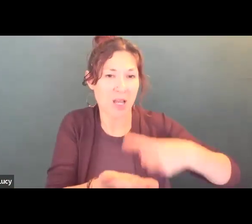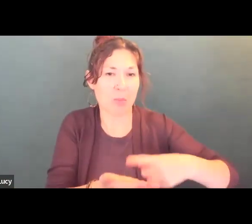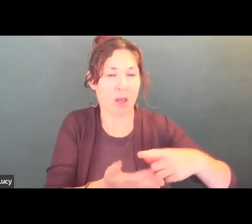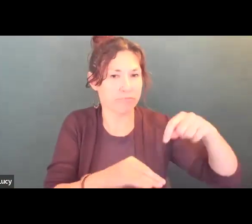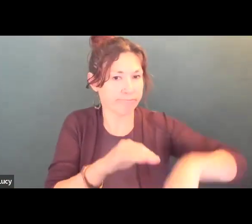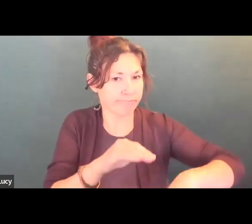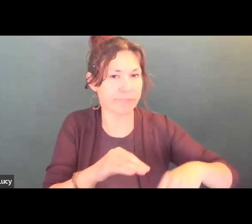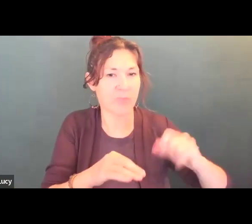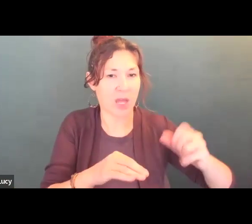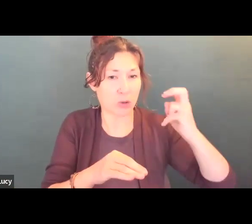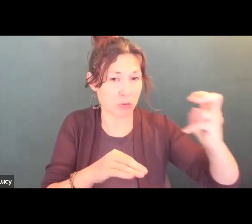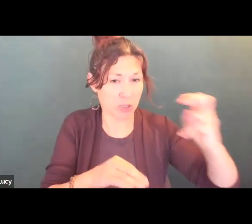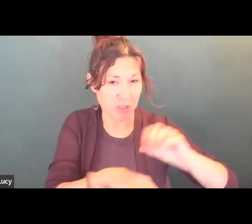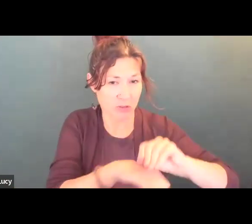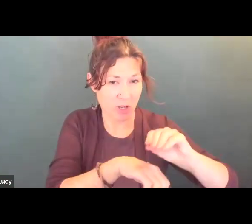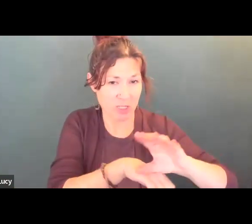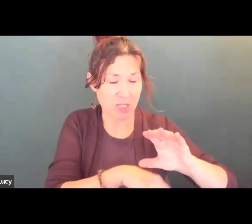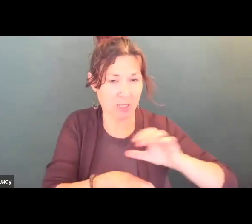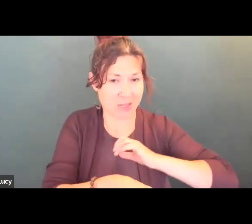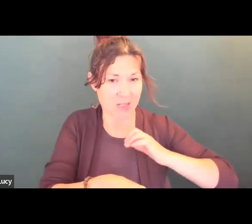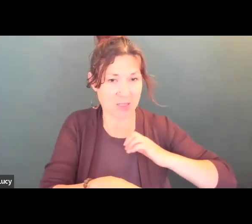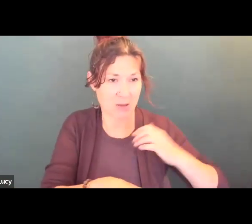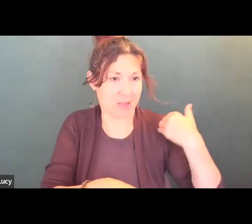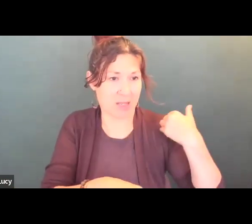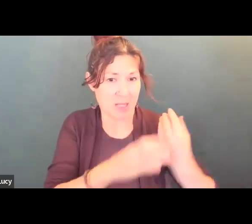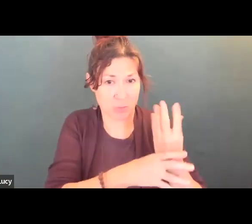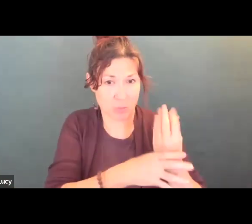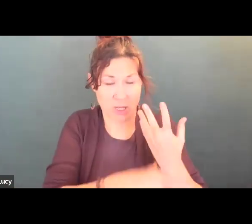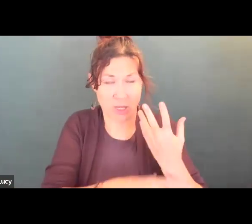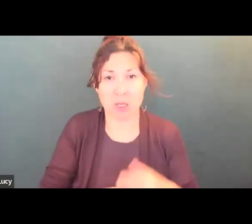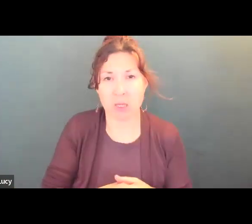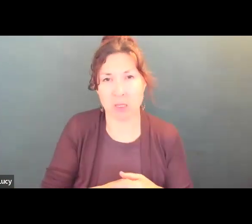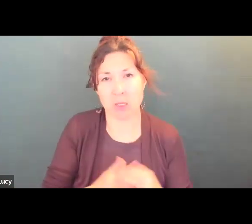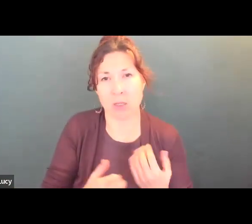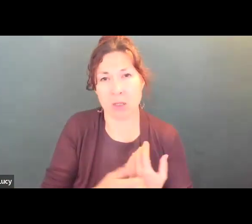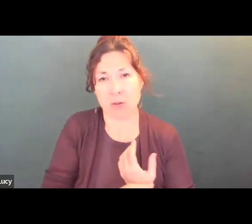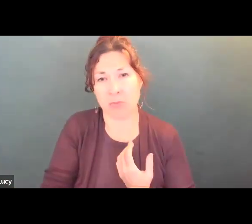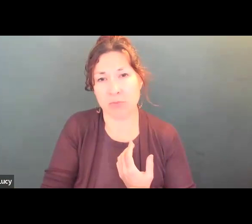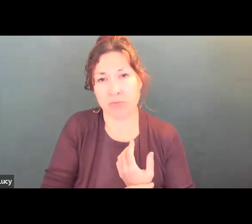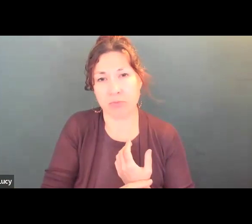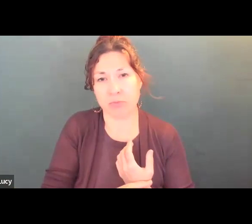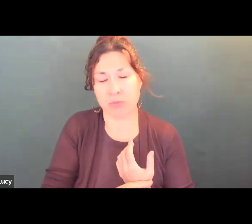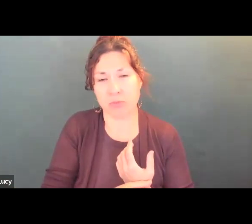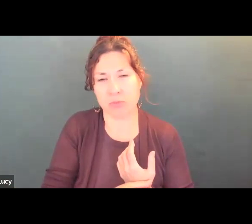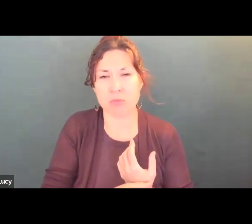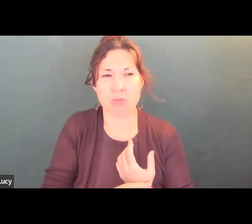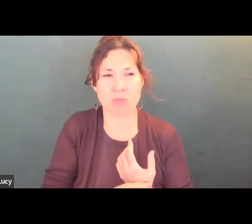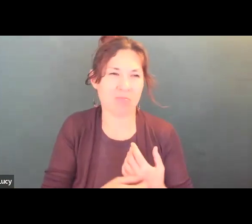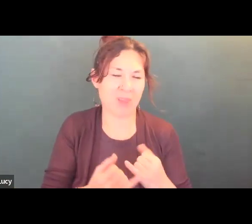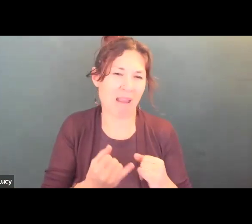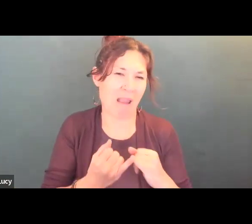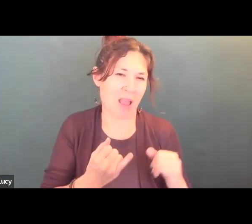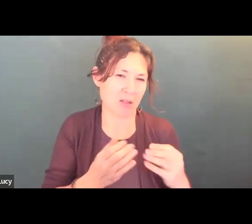Council this past spring. And actually at I think late spring, early summer, the Transportation